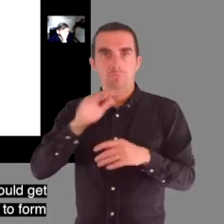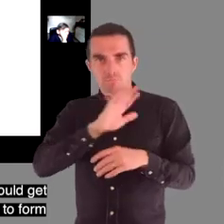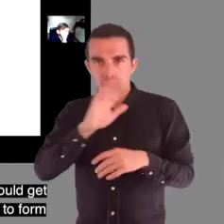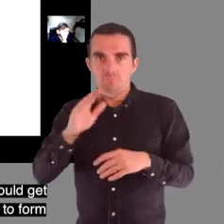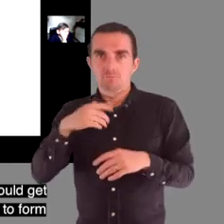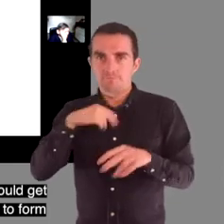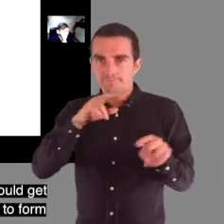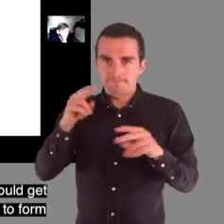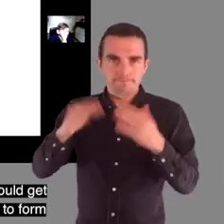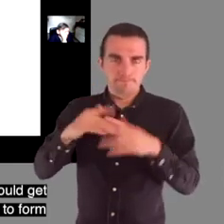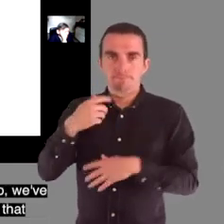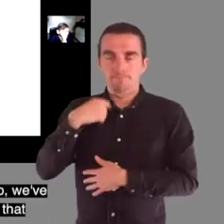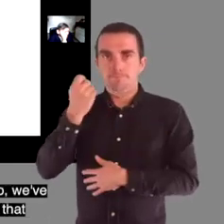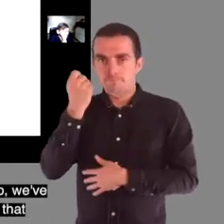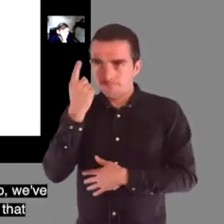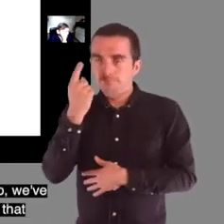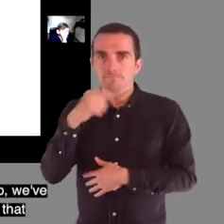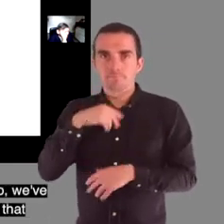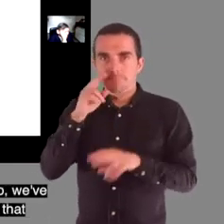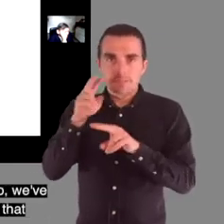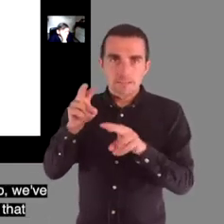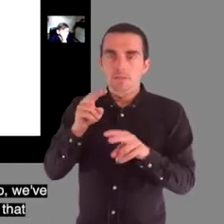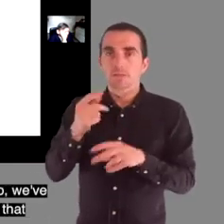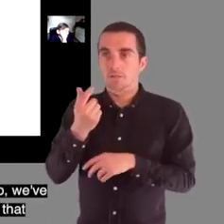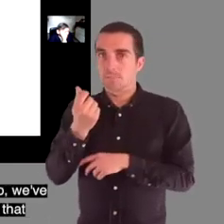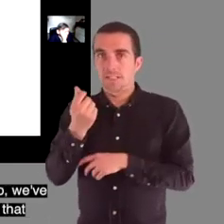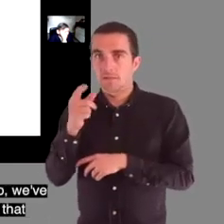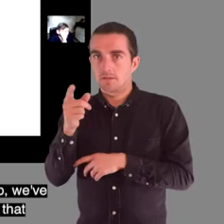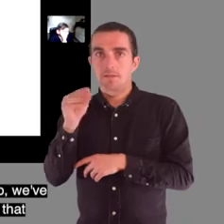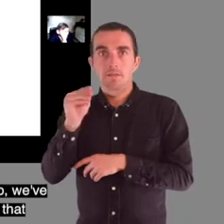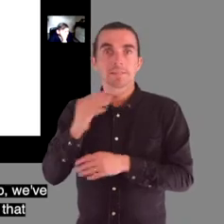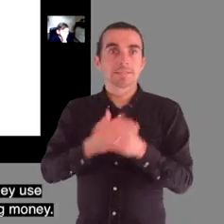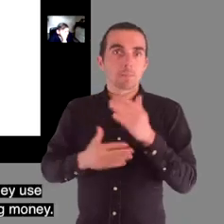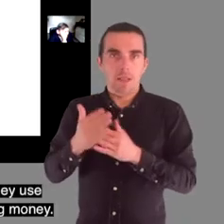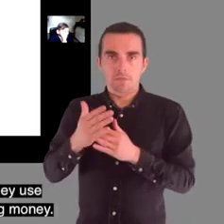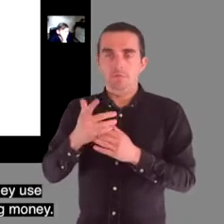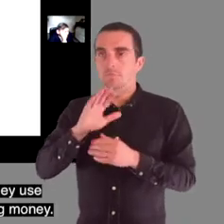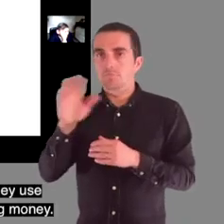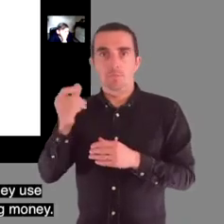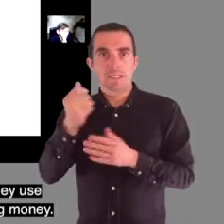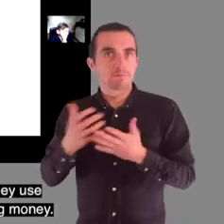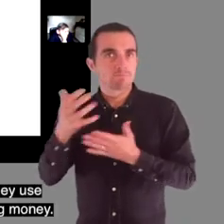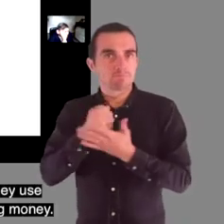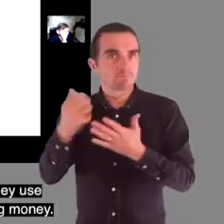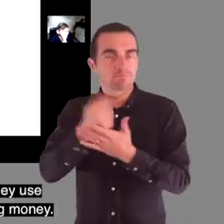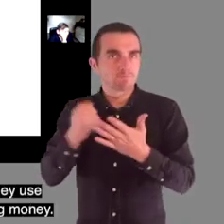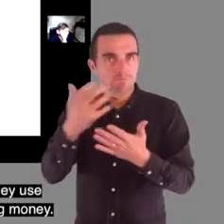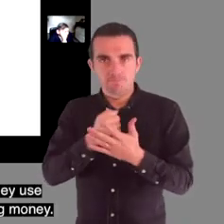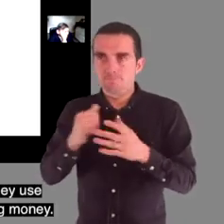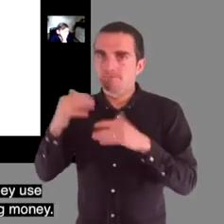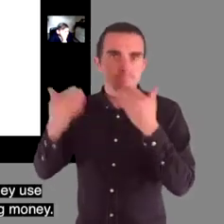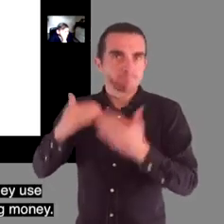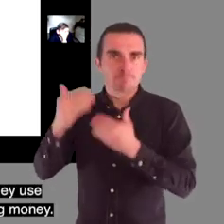because they want to form their own. But what we picked up, we've realized that they've seen that there's money in disability. So they use it